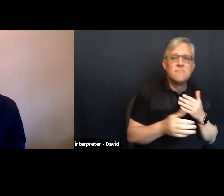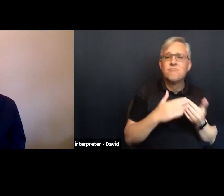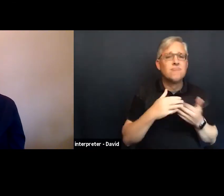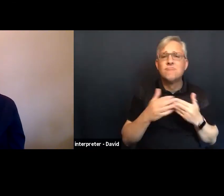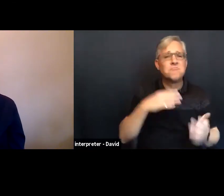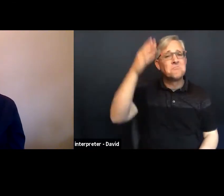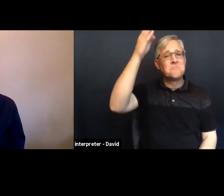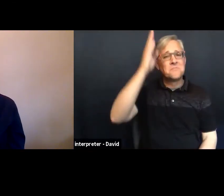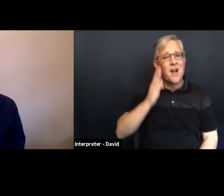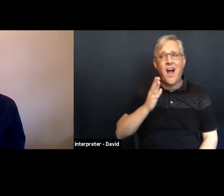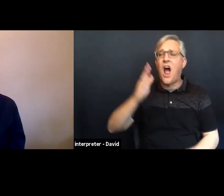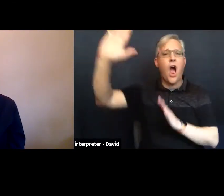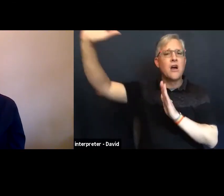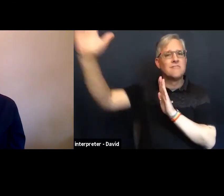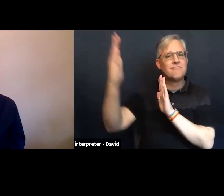us